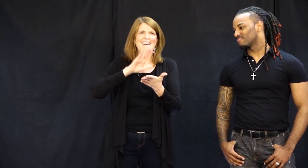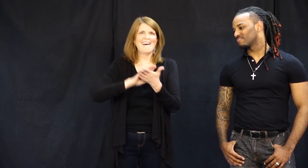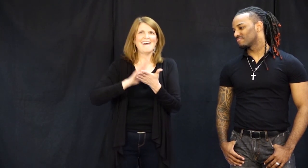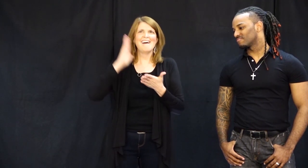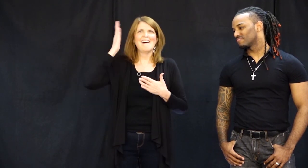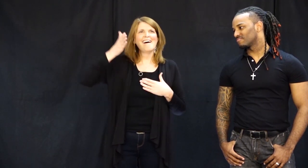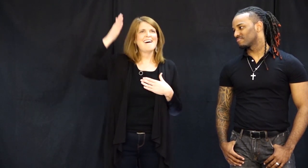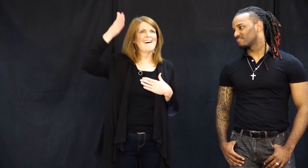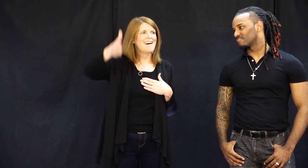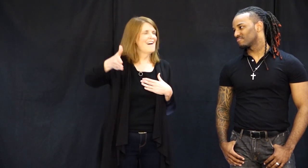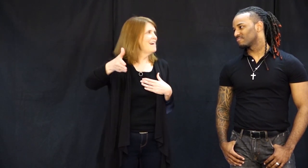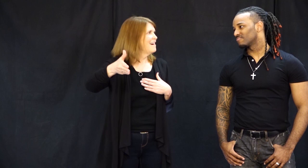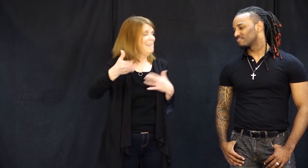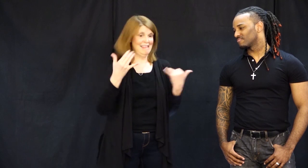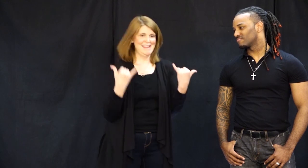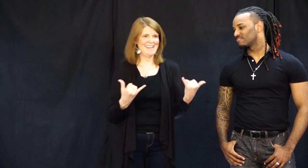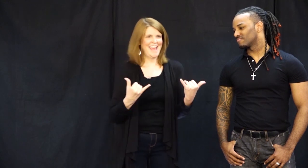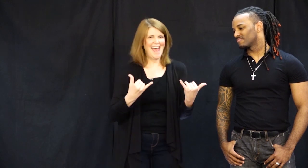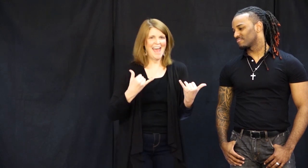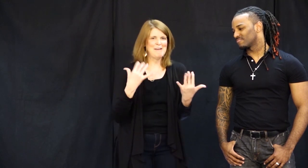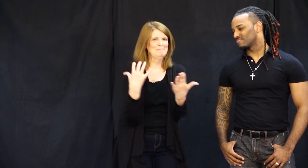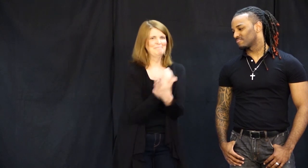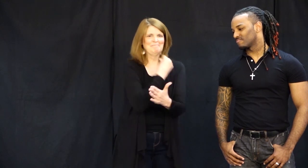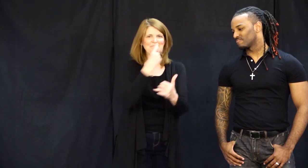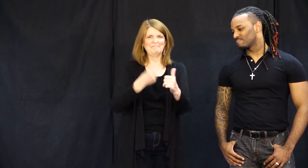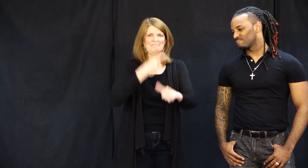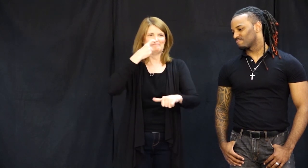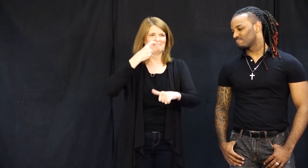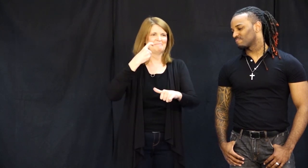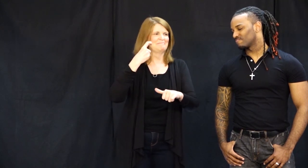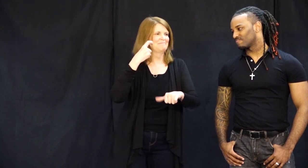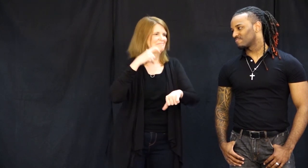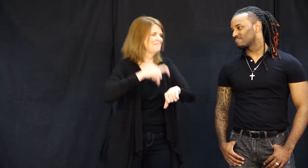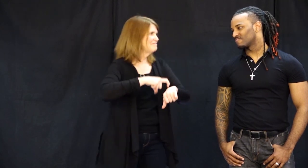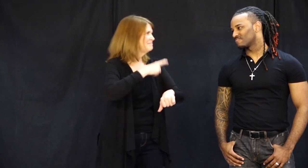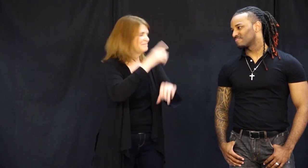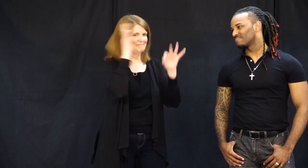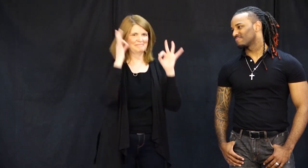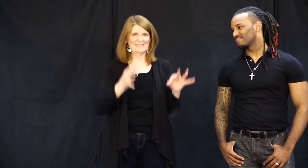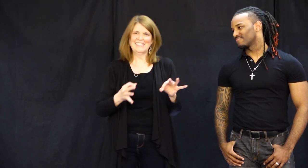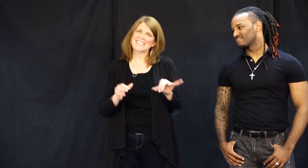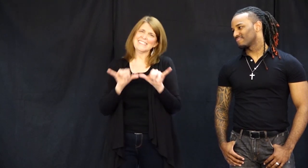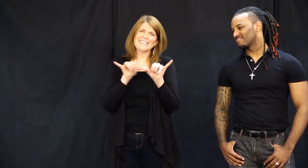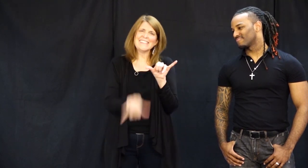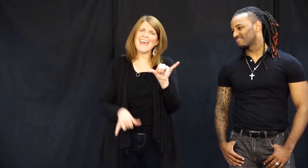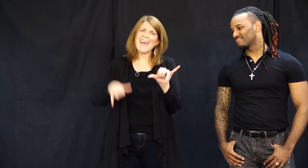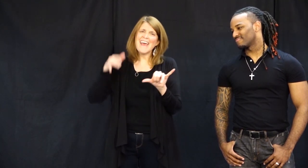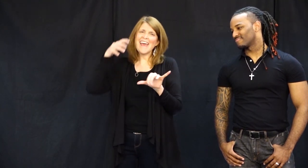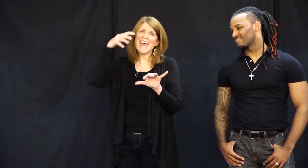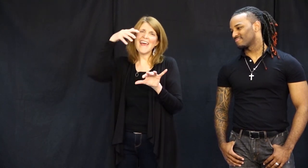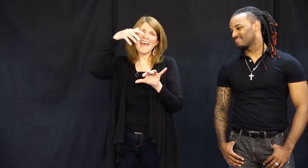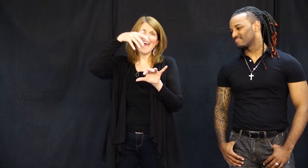this moment be the first chapter where you decide to stay.